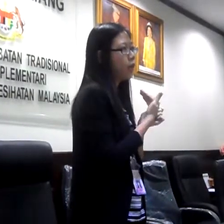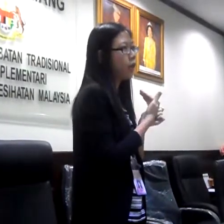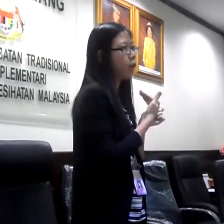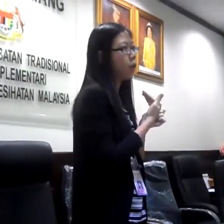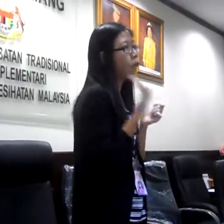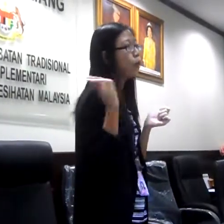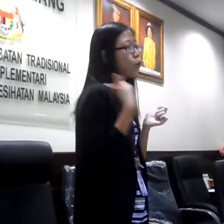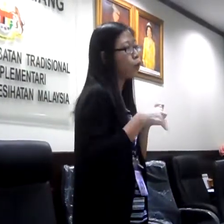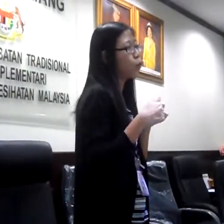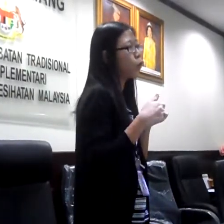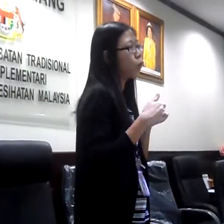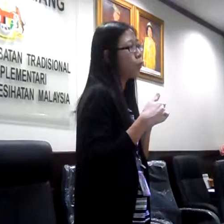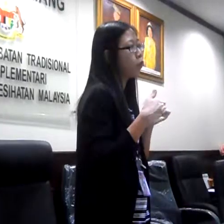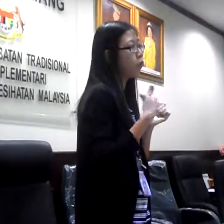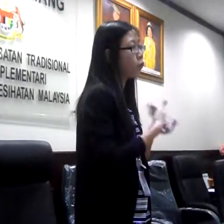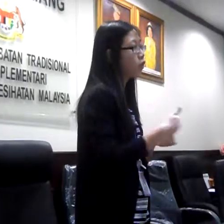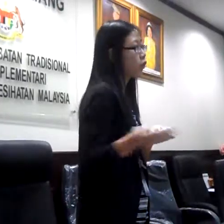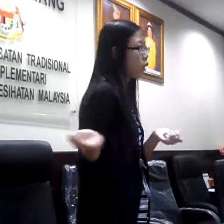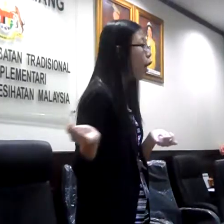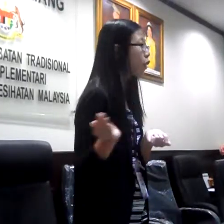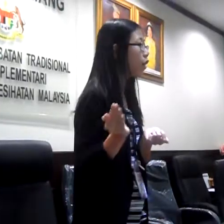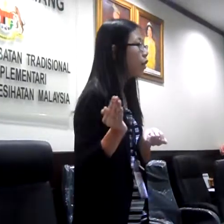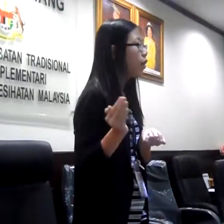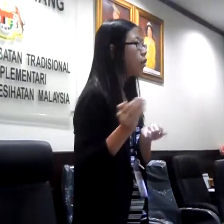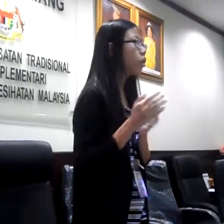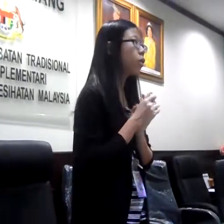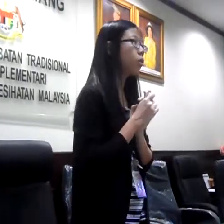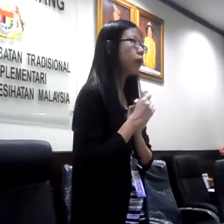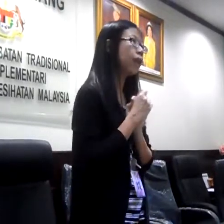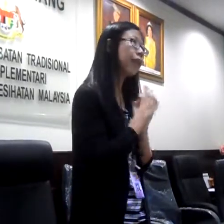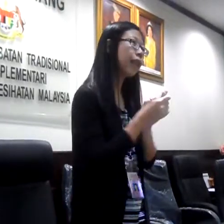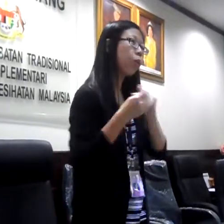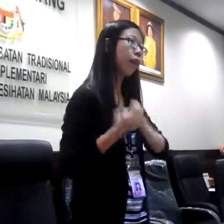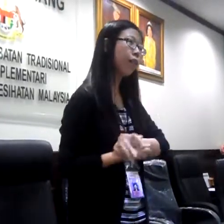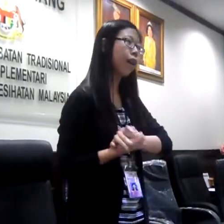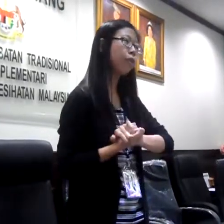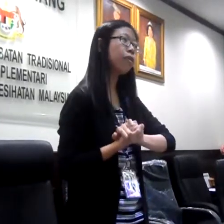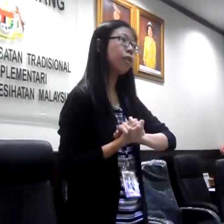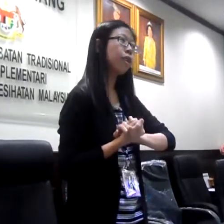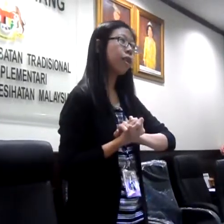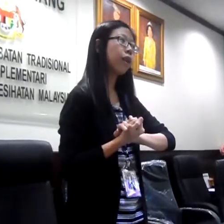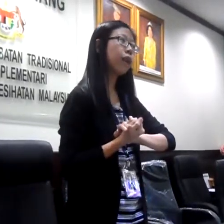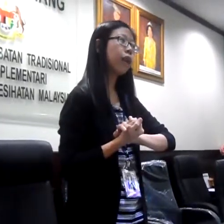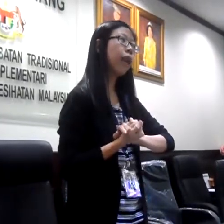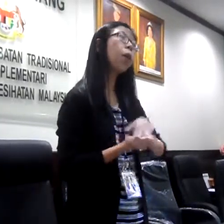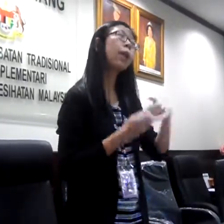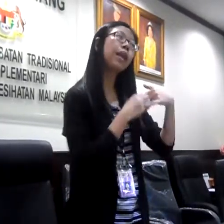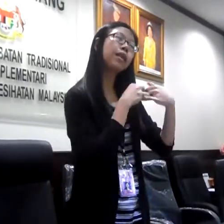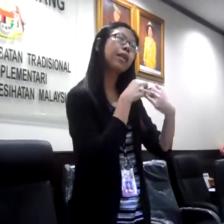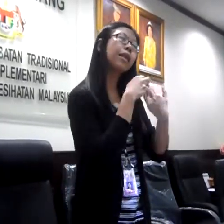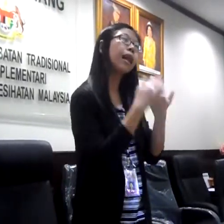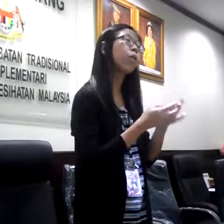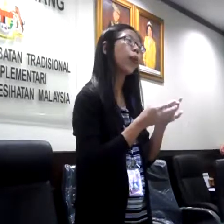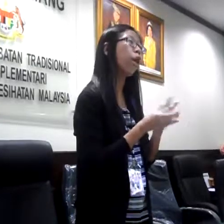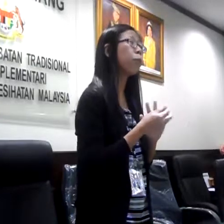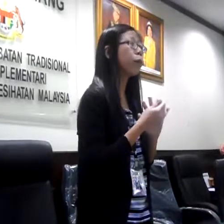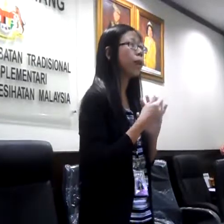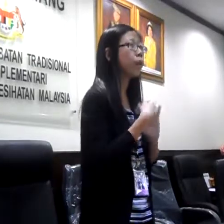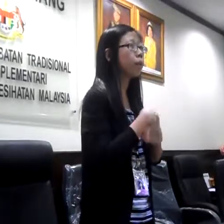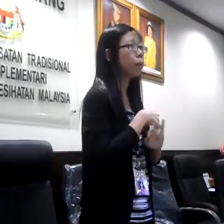it will stick to you for the rest of the last one. So, in another way around, it helped me in another way of doing a